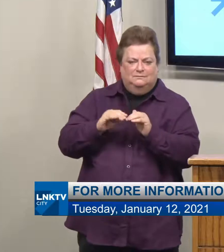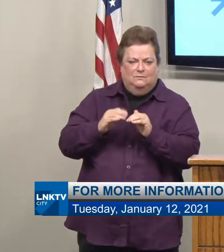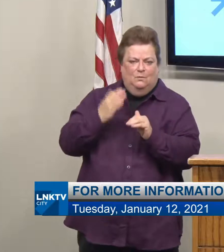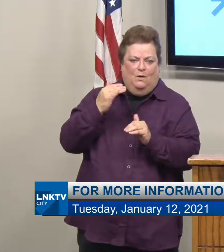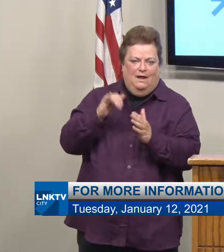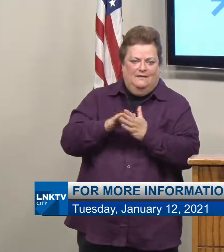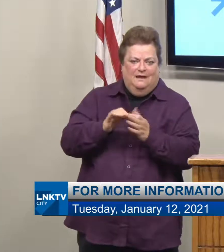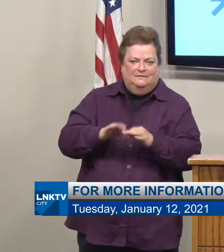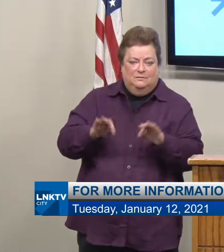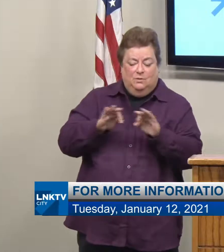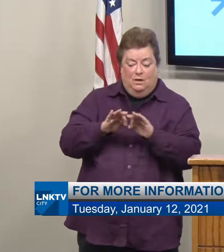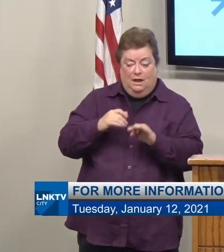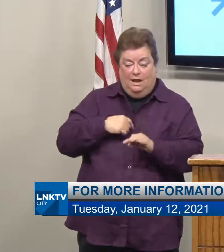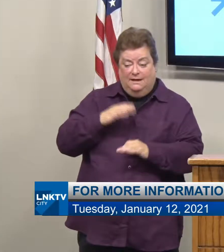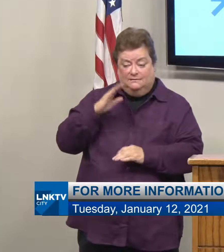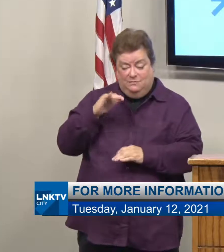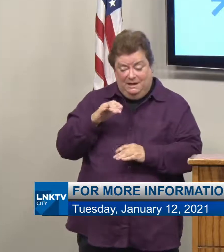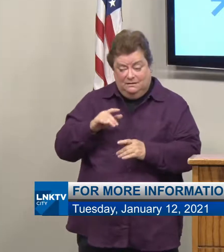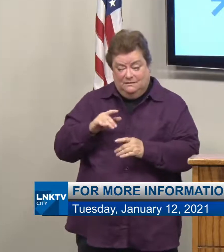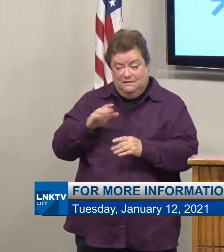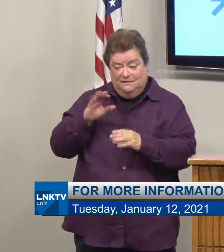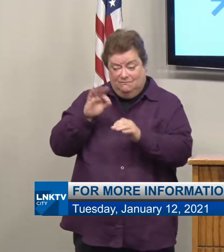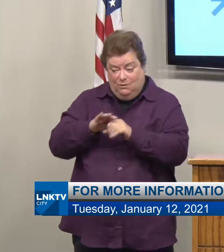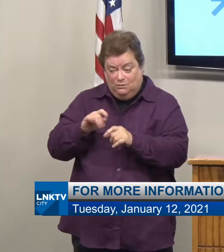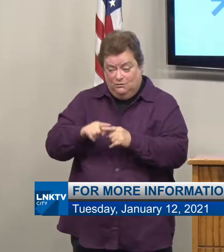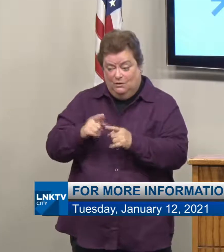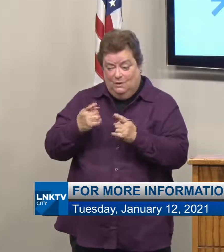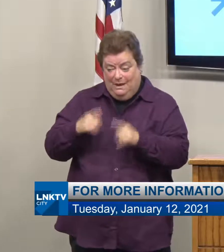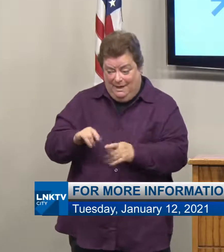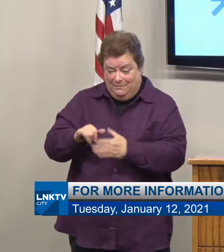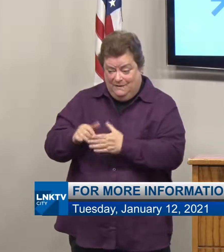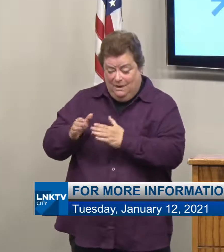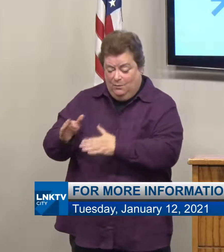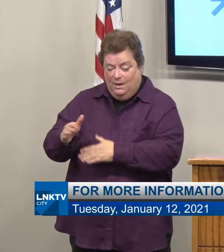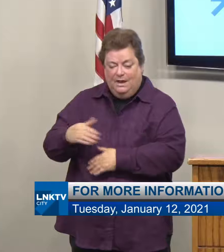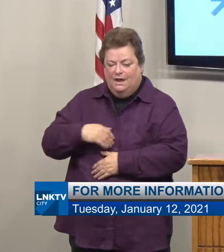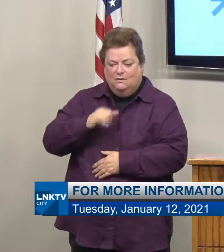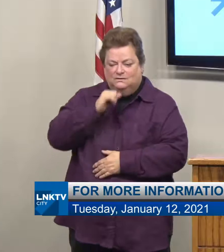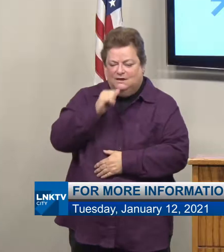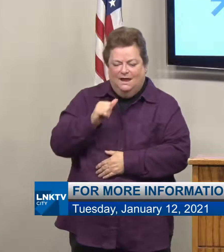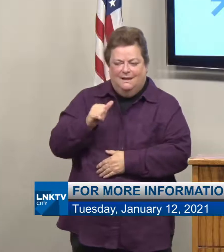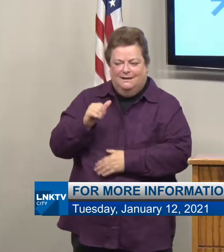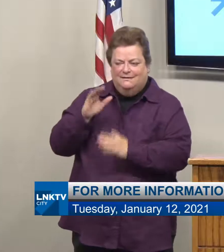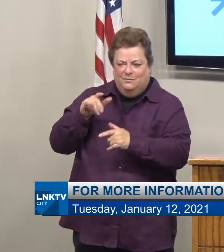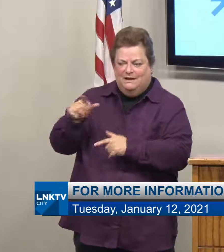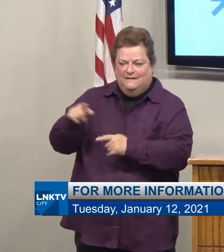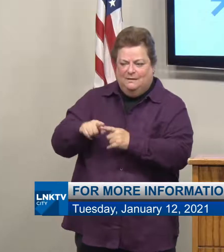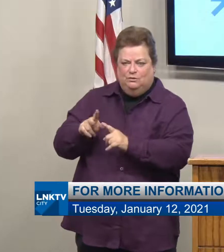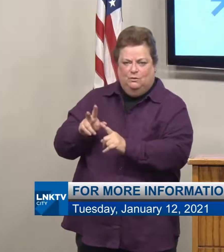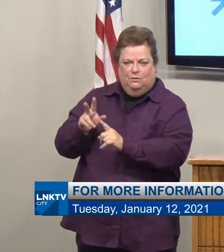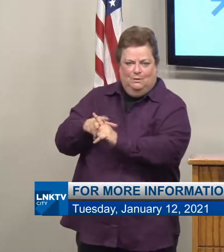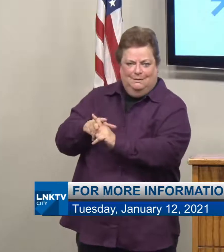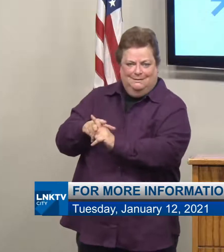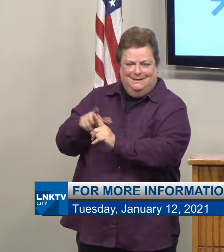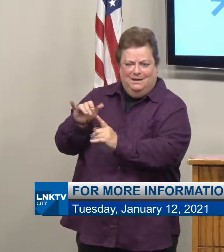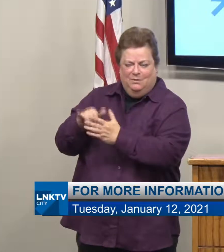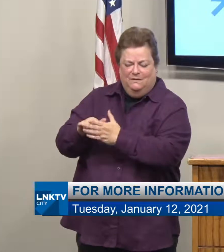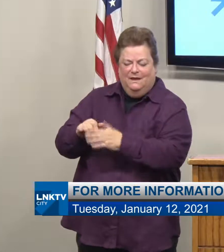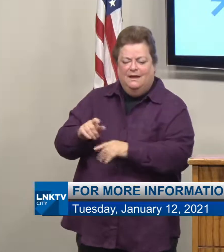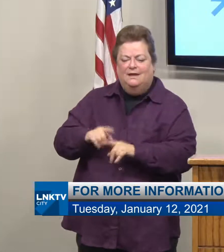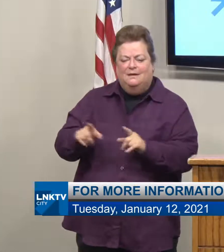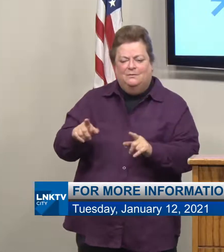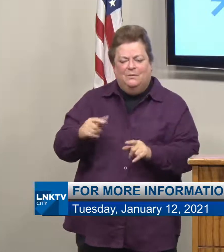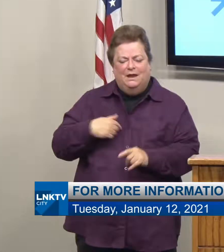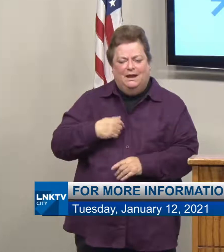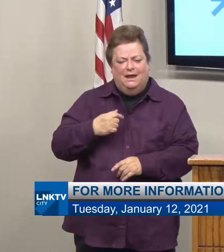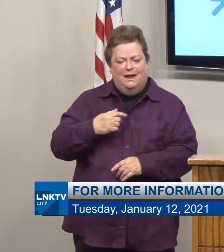Was I expecting the vote to go the way it did last night? I was not expecting them to table it, but I appreciate the